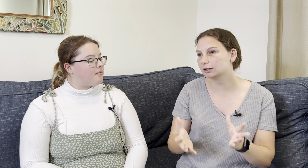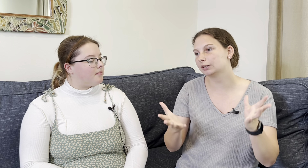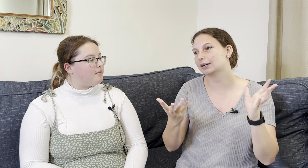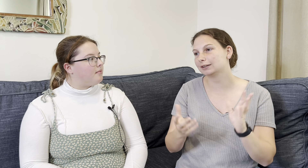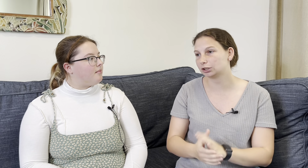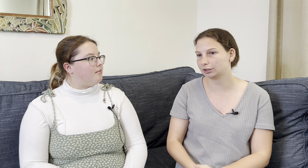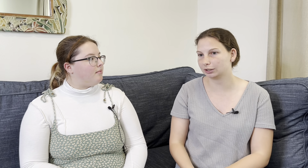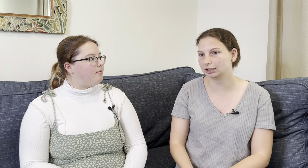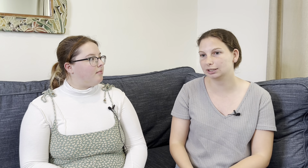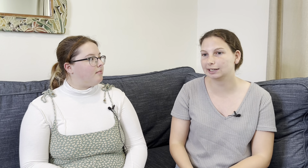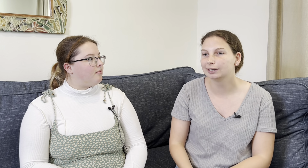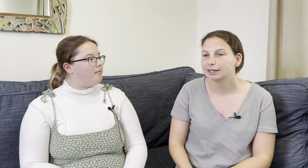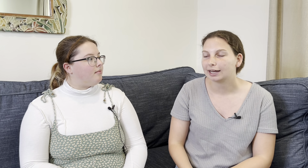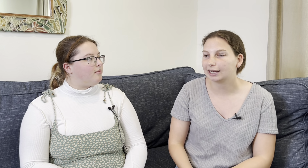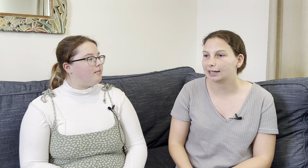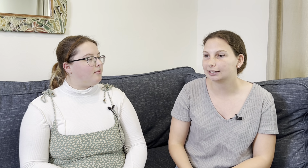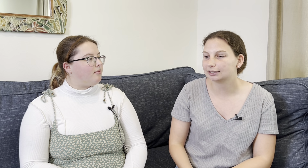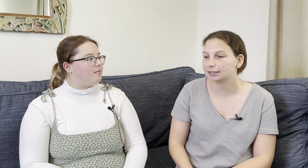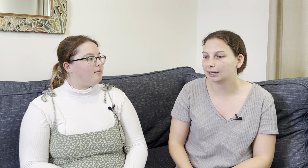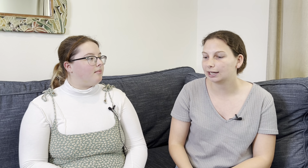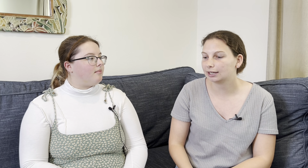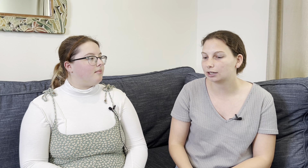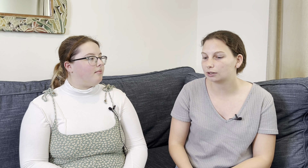the high chair, they're eating, and their